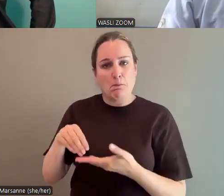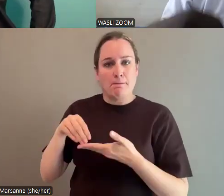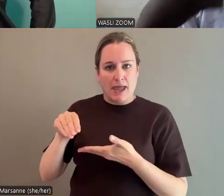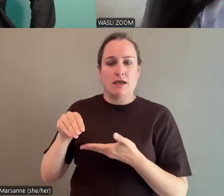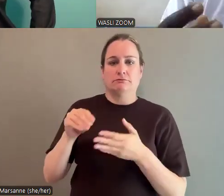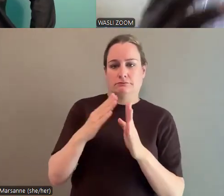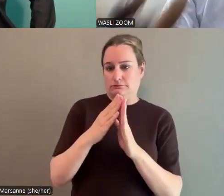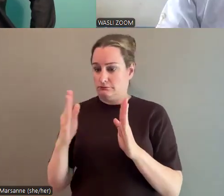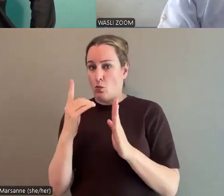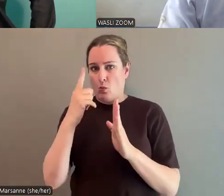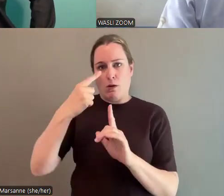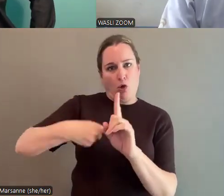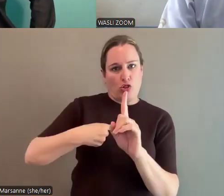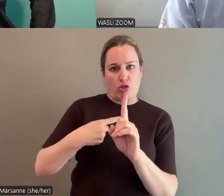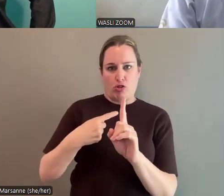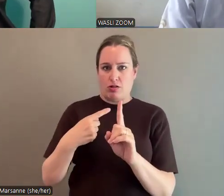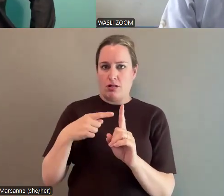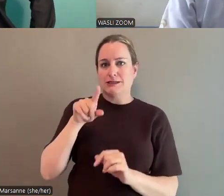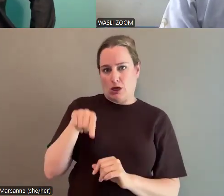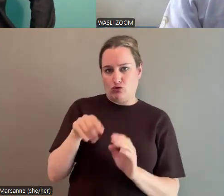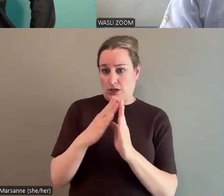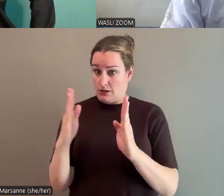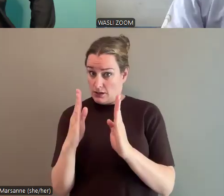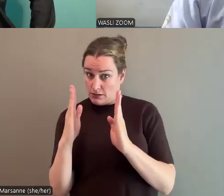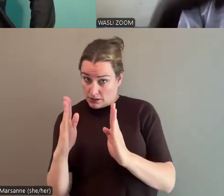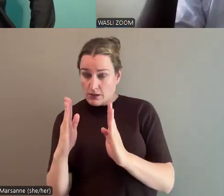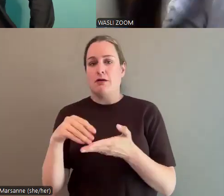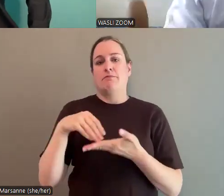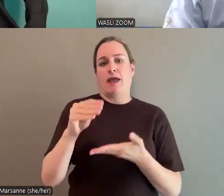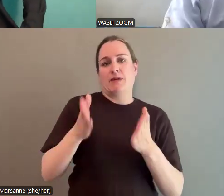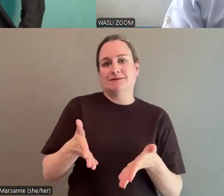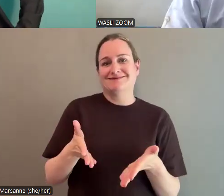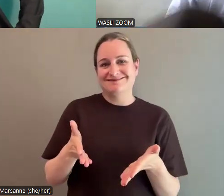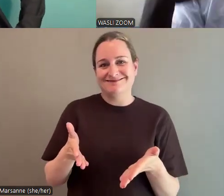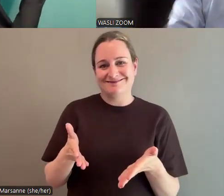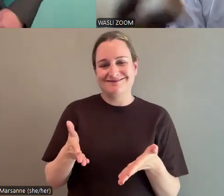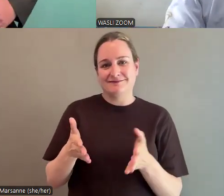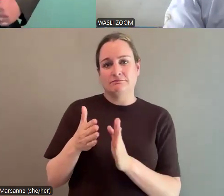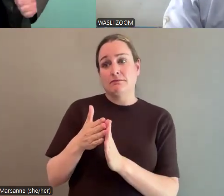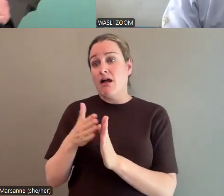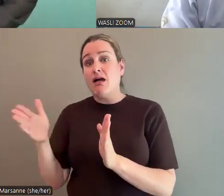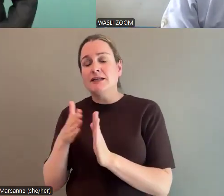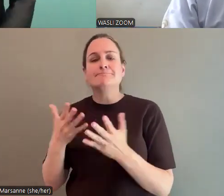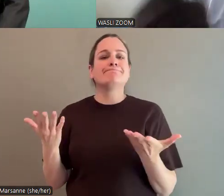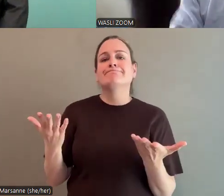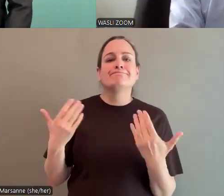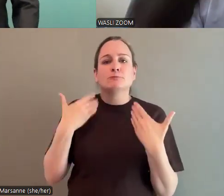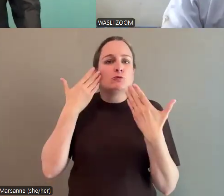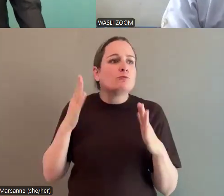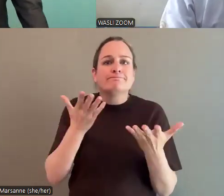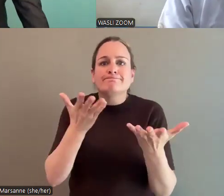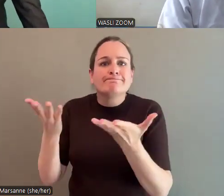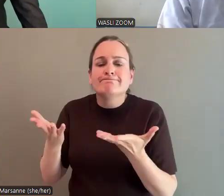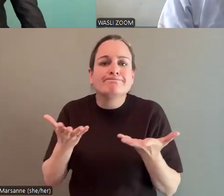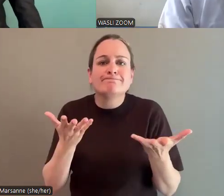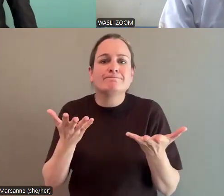will be able to know those members that are committed, to collecting the document and have the legitimate rights to be able to